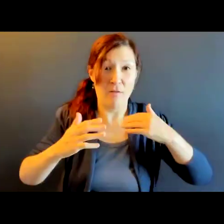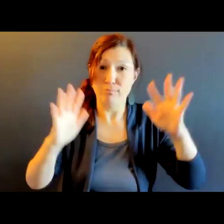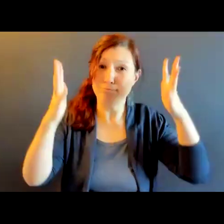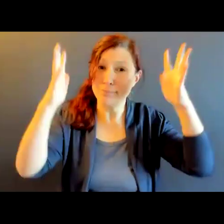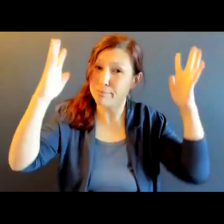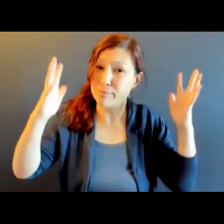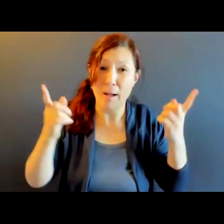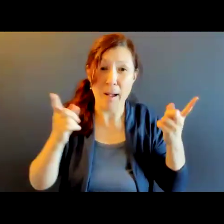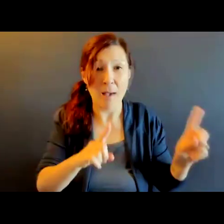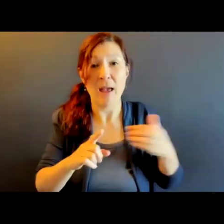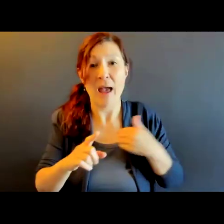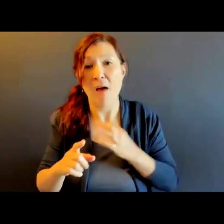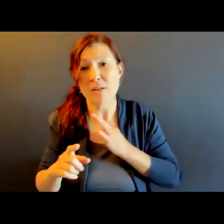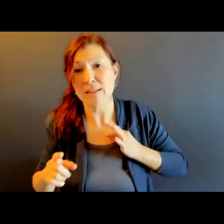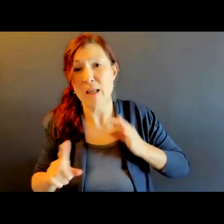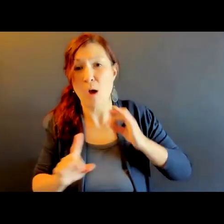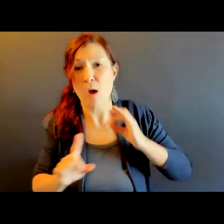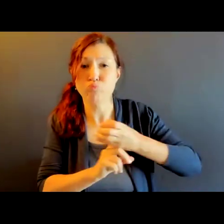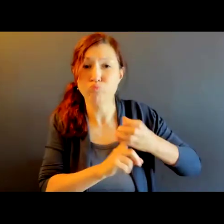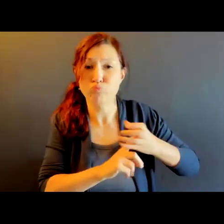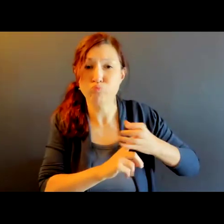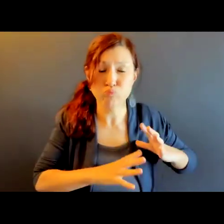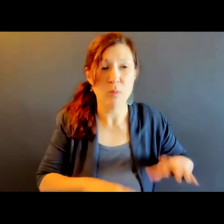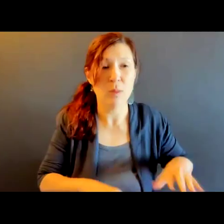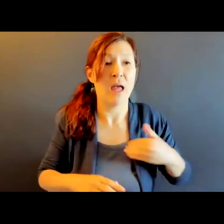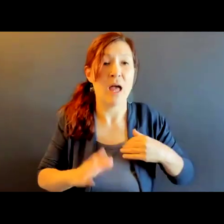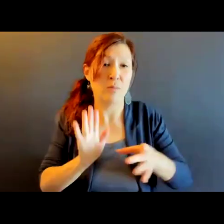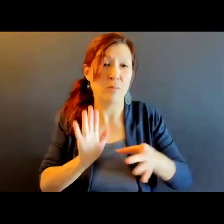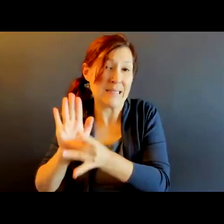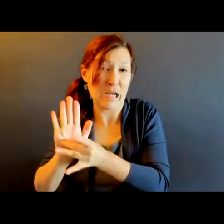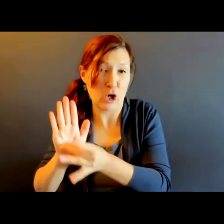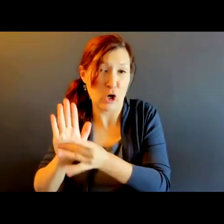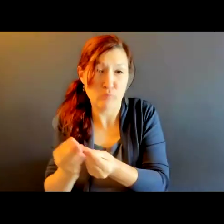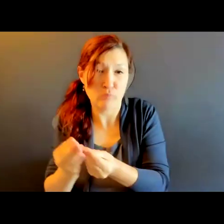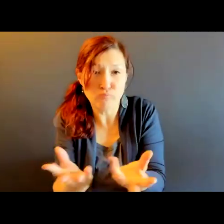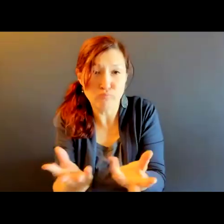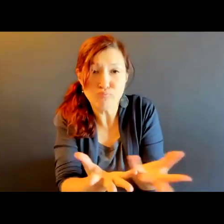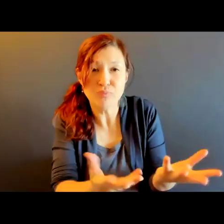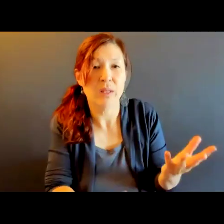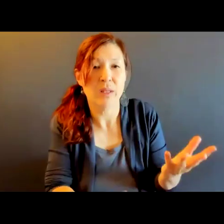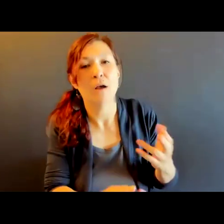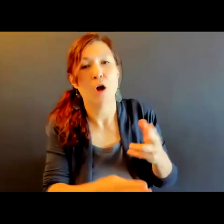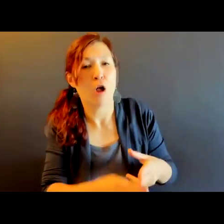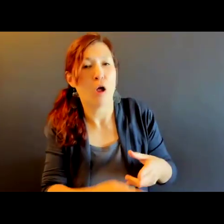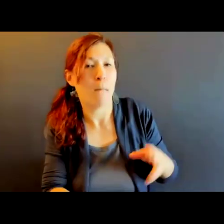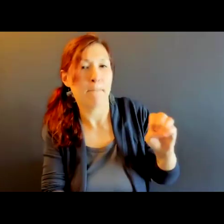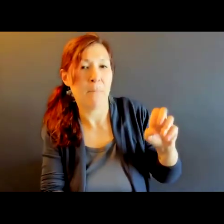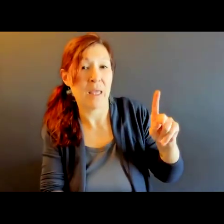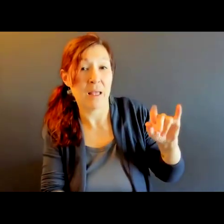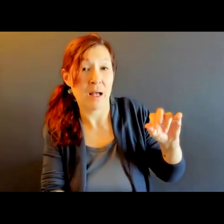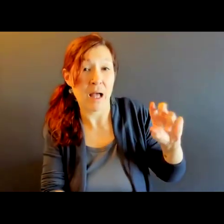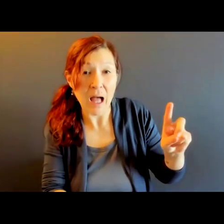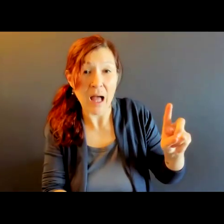costumes. We gave out stickers that says "Be kind" on them to the students, which students love stickers.